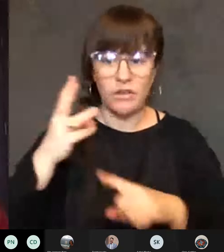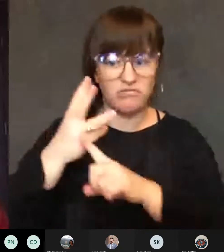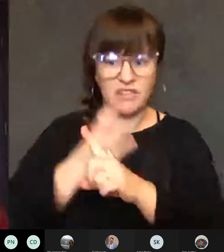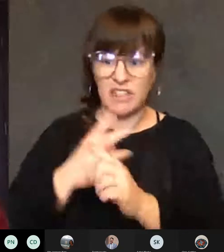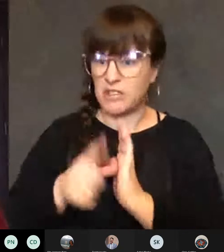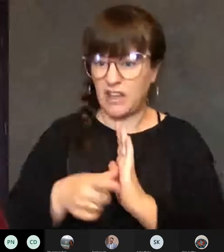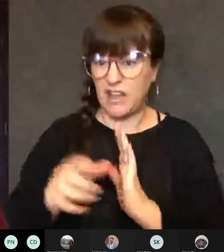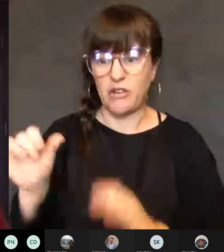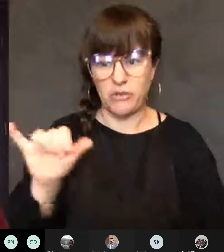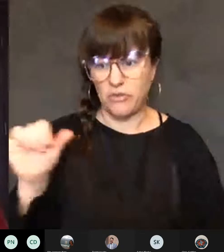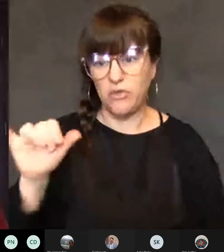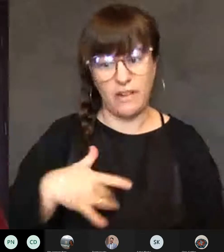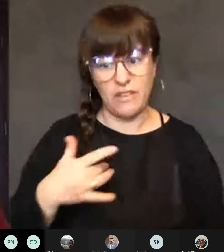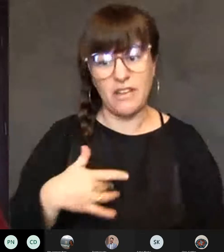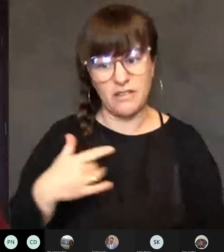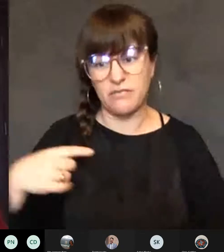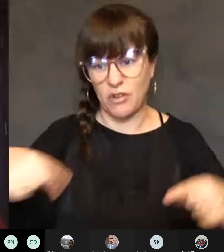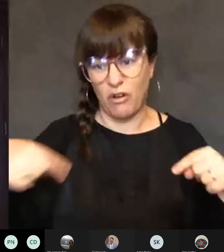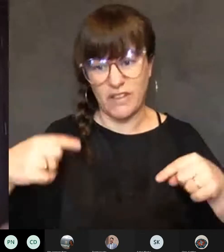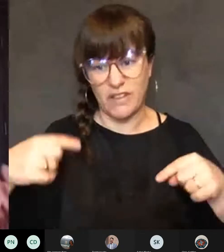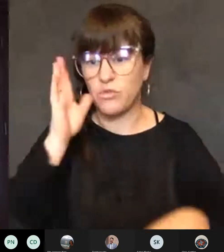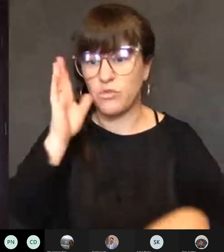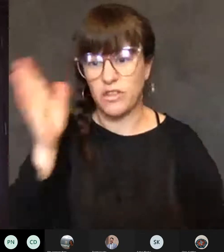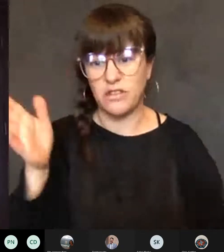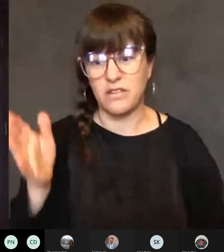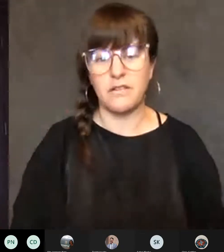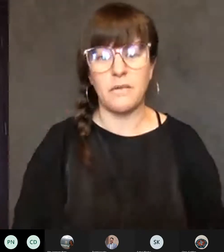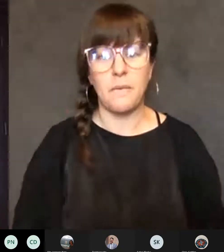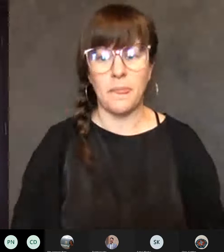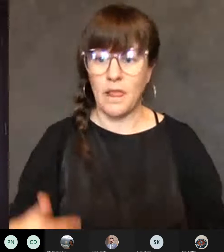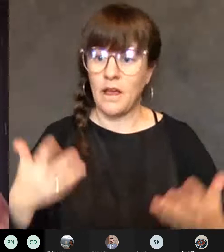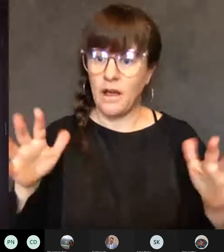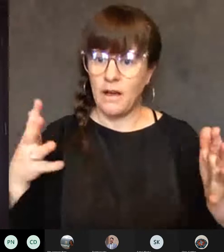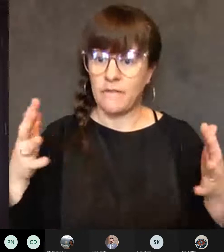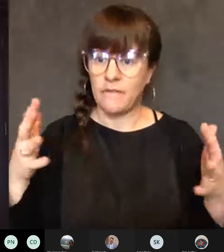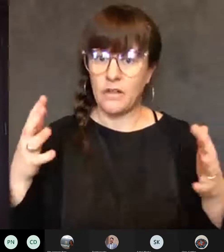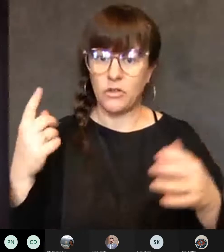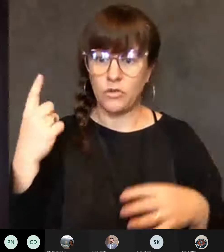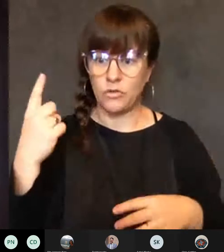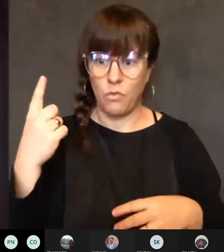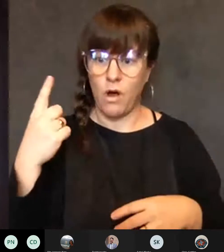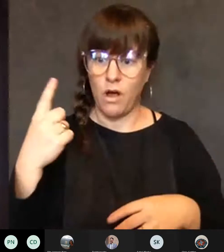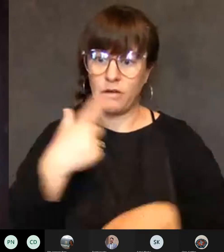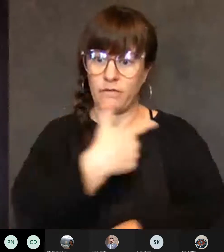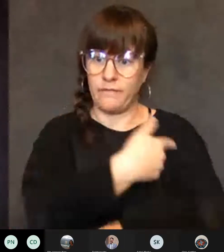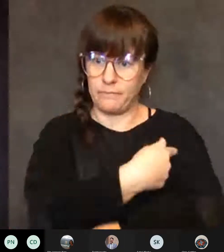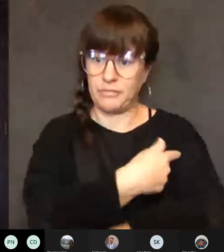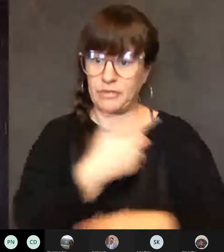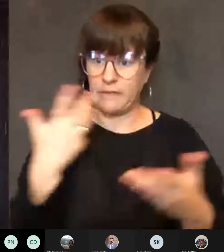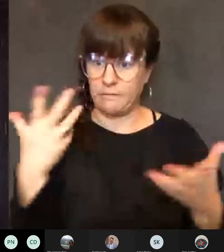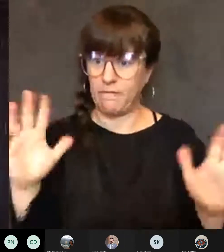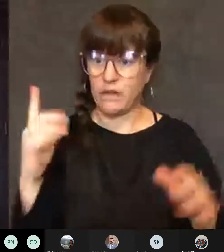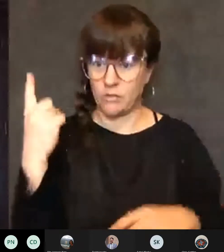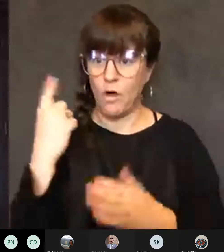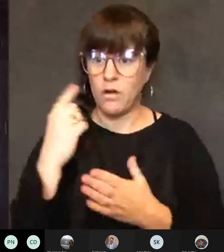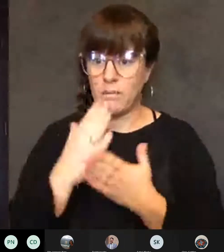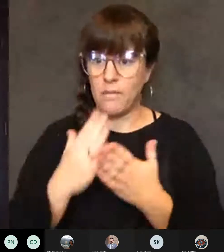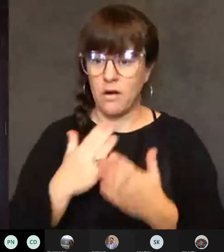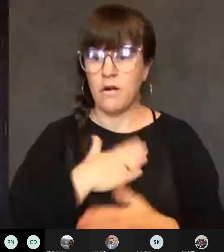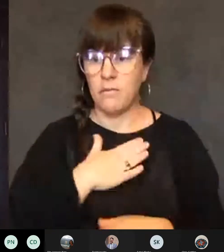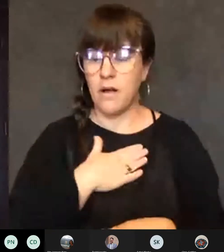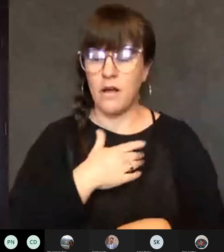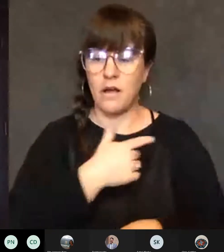too. Even though, I've had part one of my vaccine, but I don't really think that